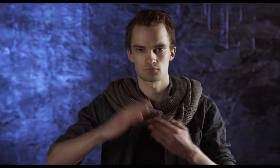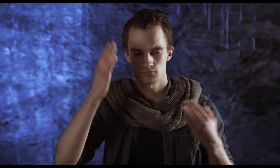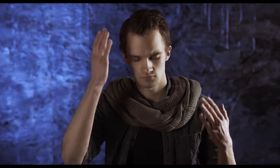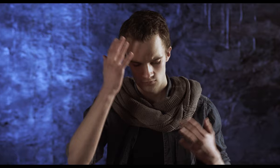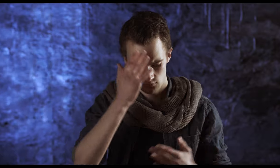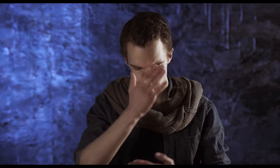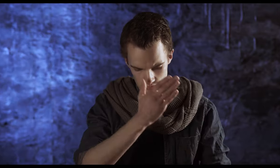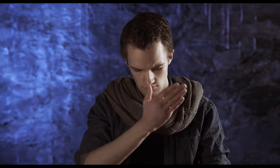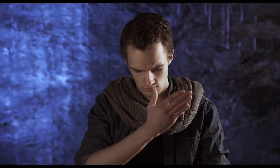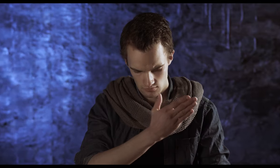pain.